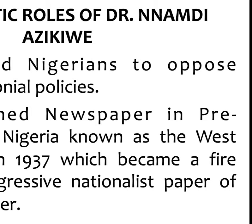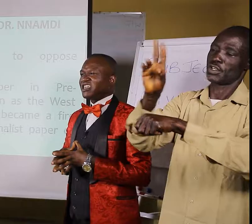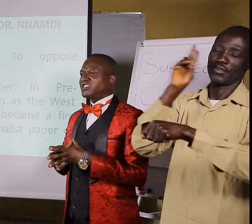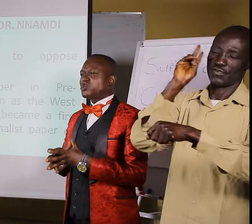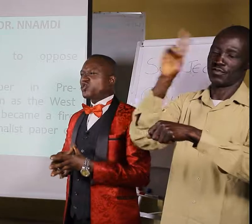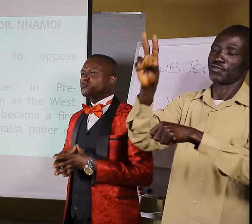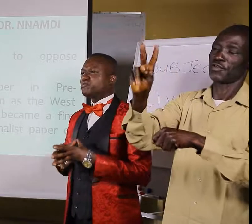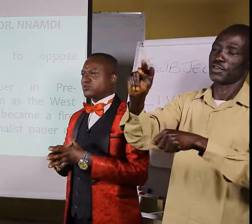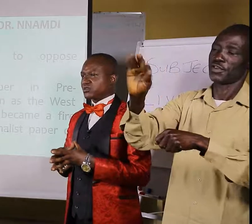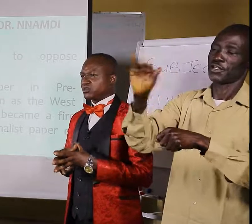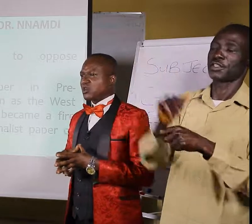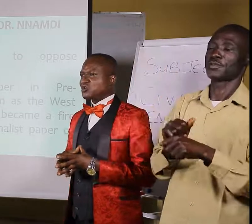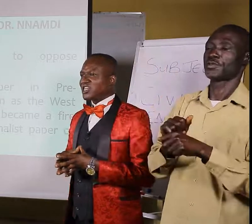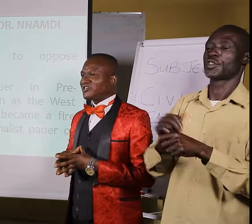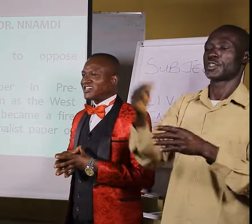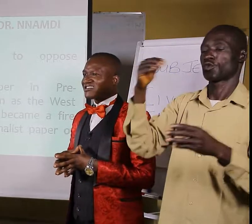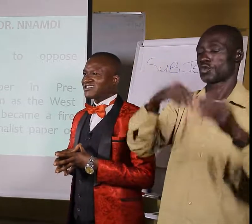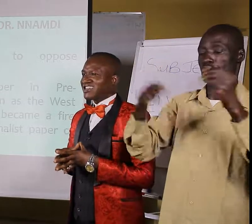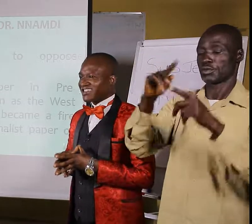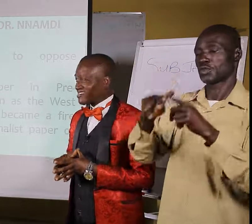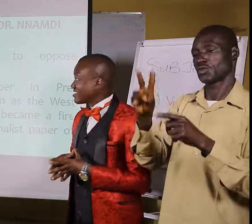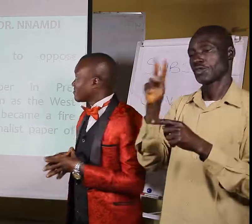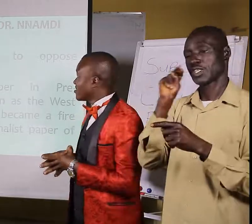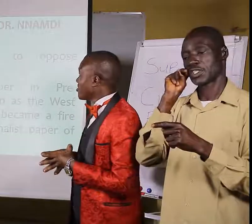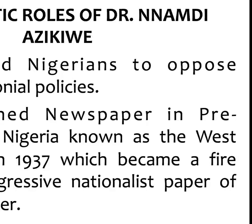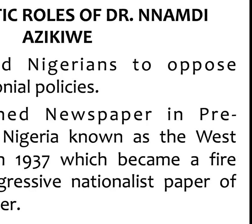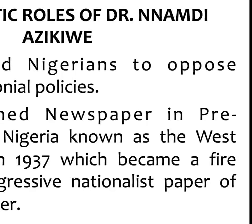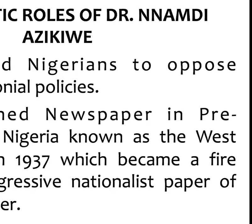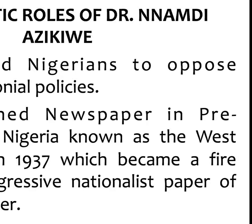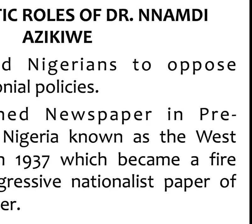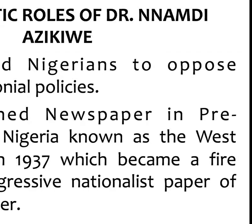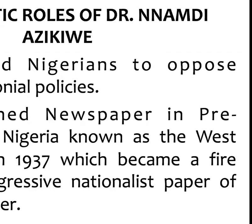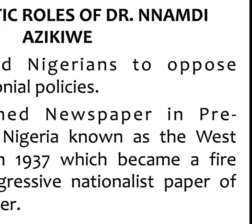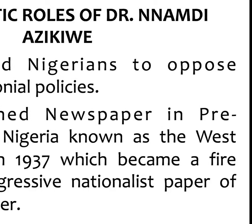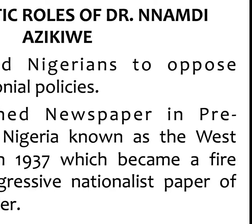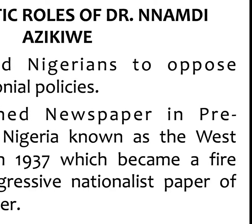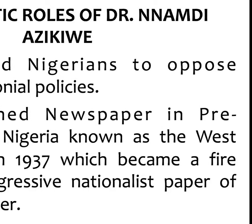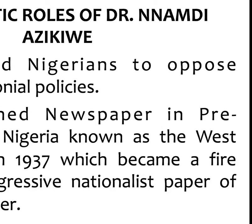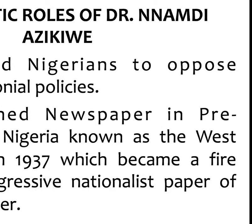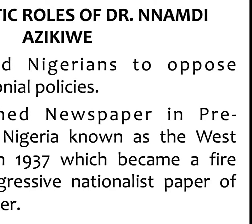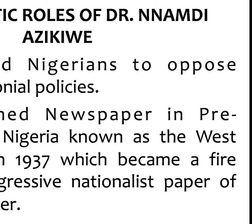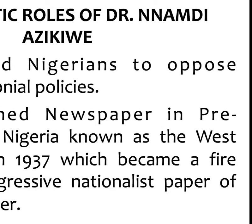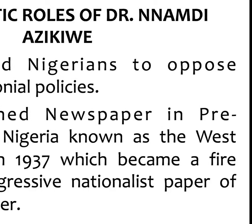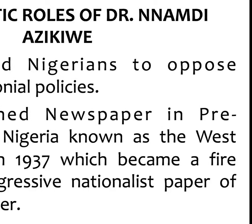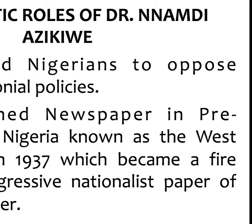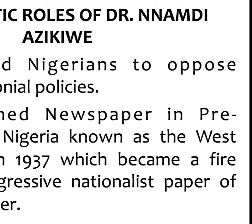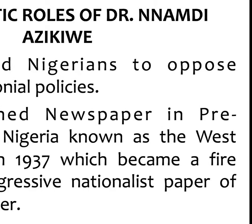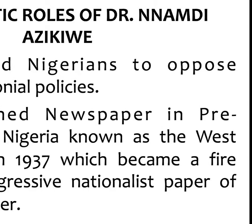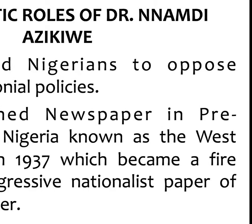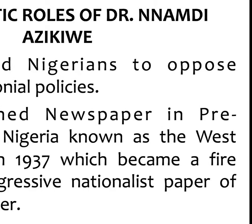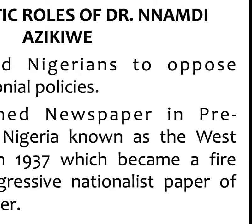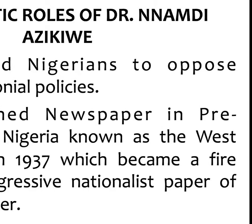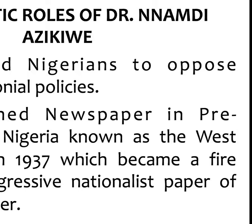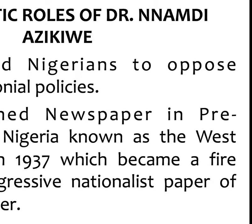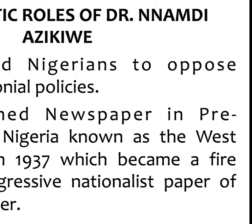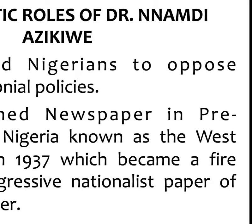Azikiwe. That is his contributions to Nigeria's nationalism. Number one, he mobilized Nigerians to oppose